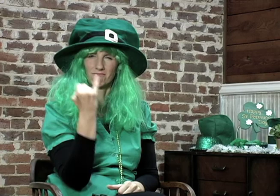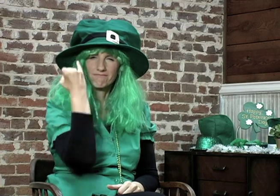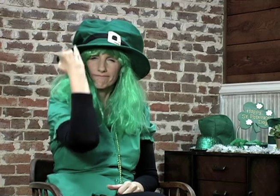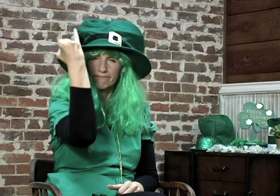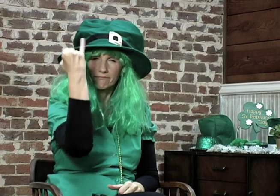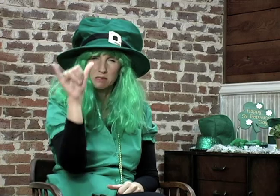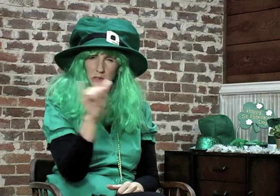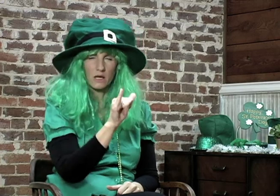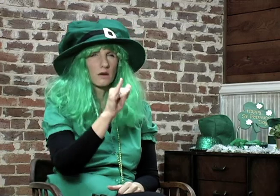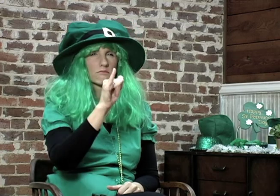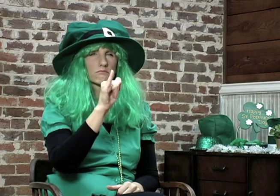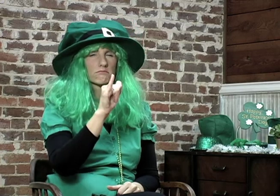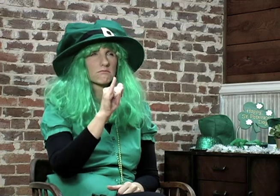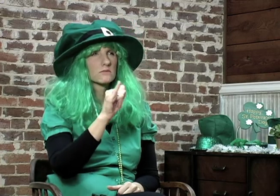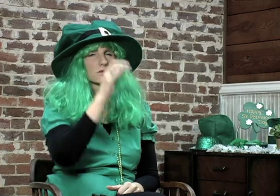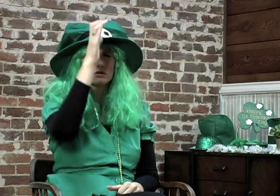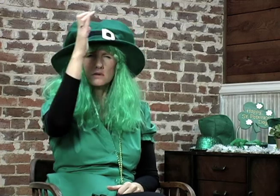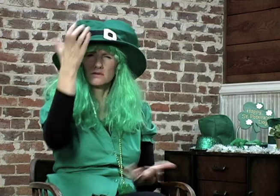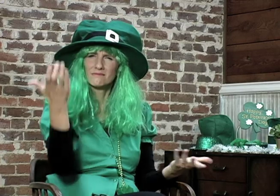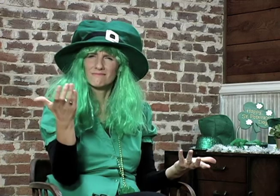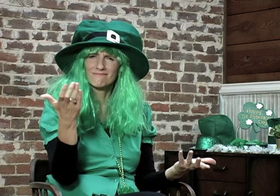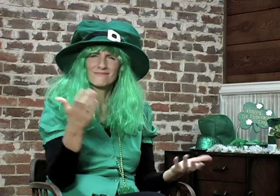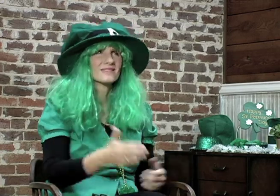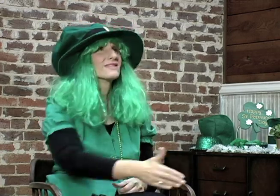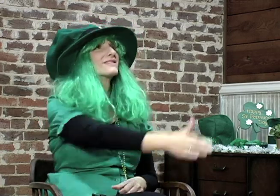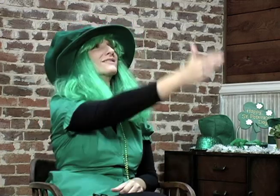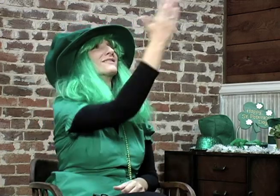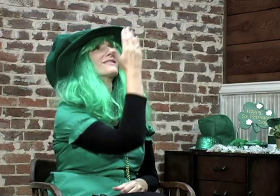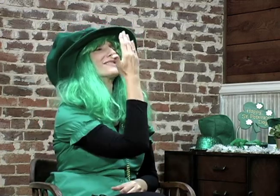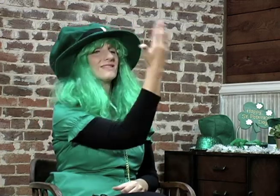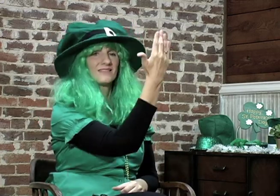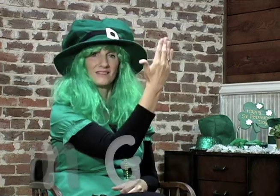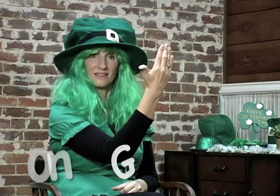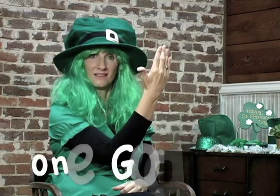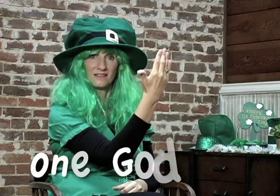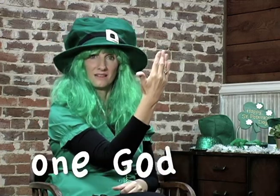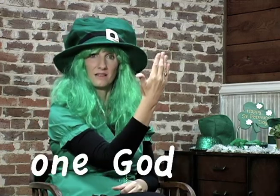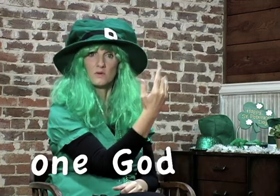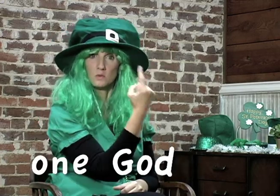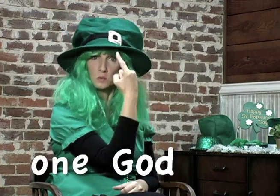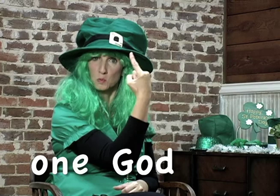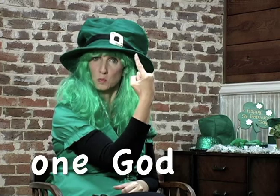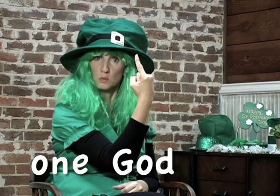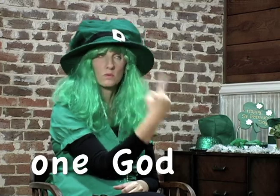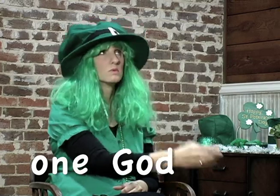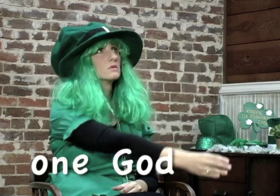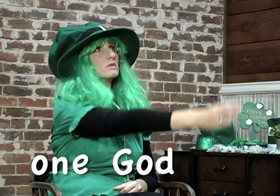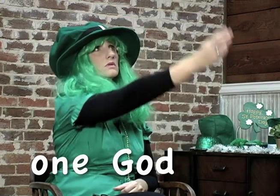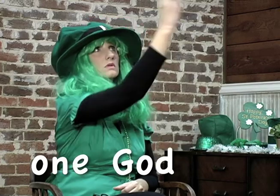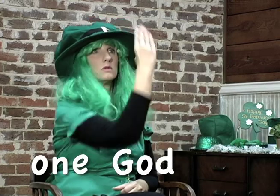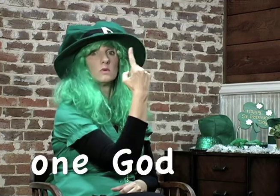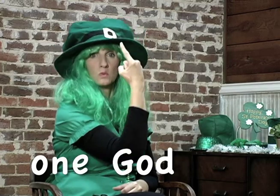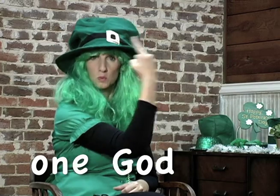It's the same idea, the same concept, that there's one God. There is just one